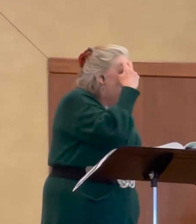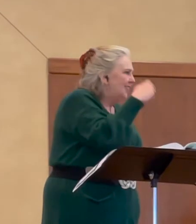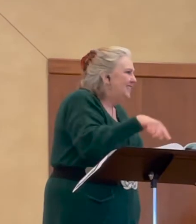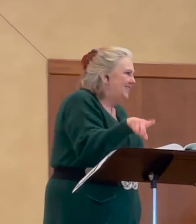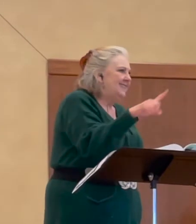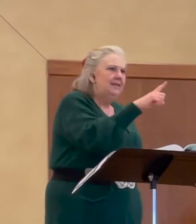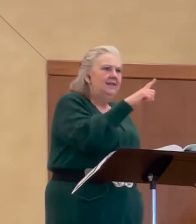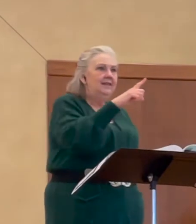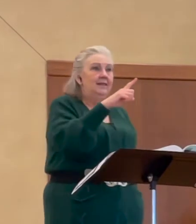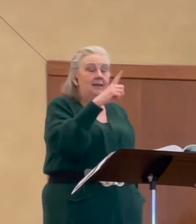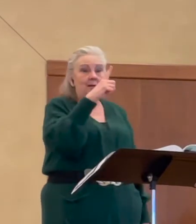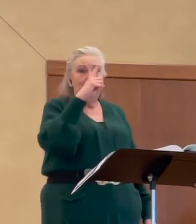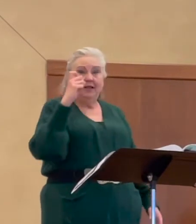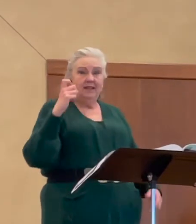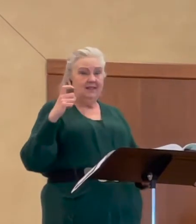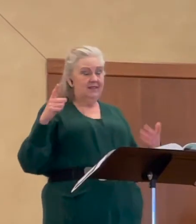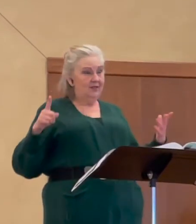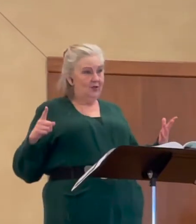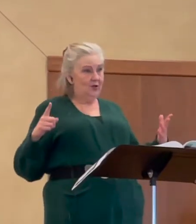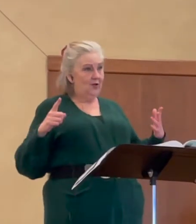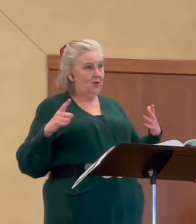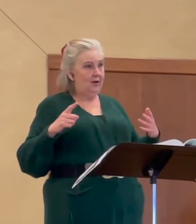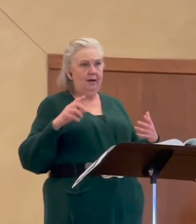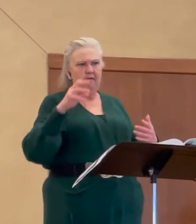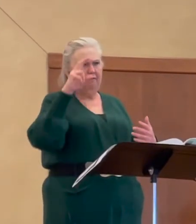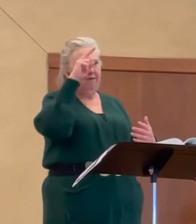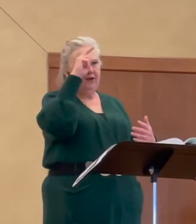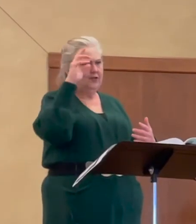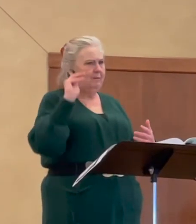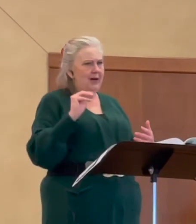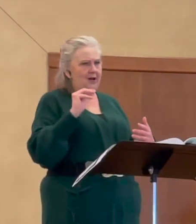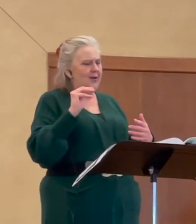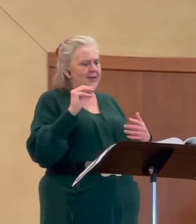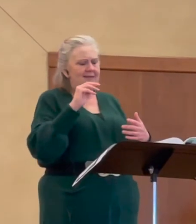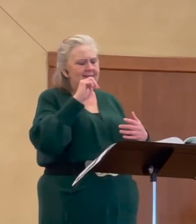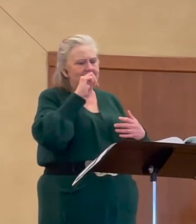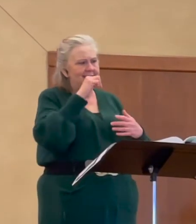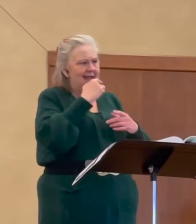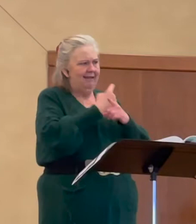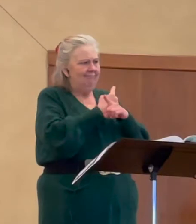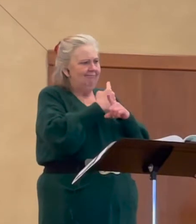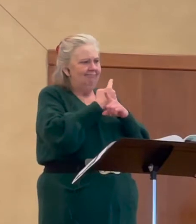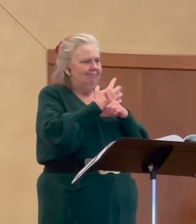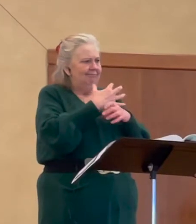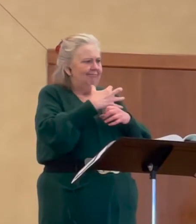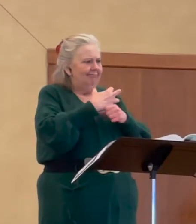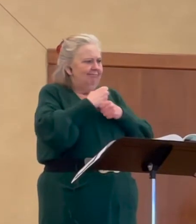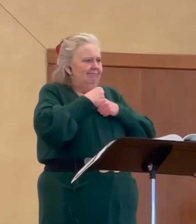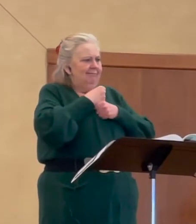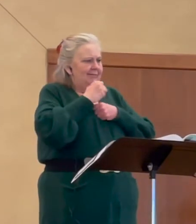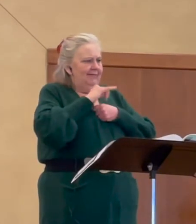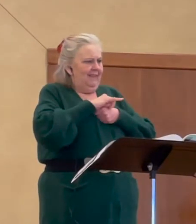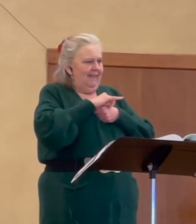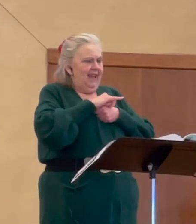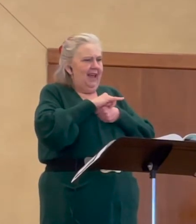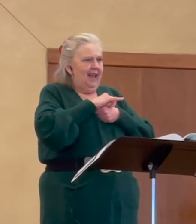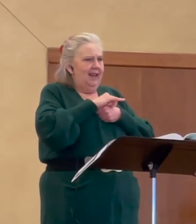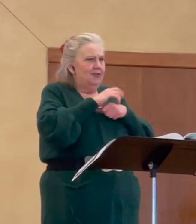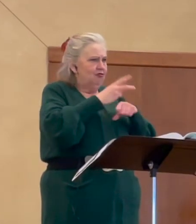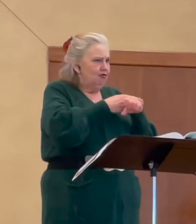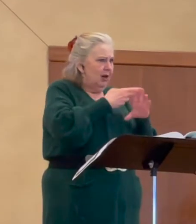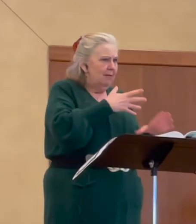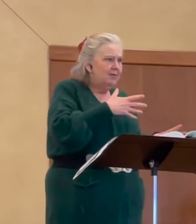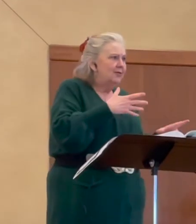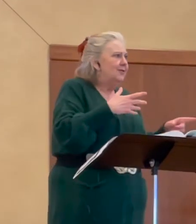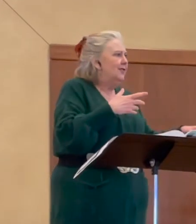you deserved. Mary did not deserve what she received. The shepherds did not deserve to be the first to hear